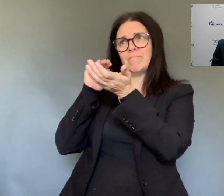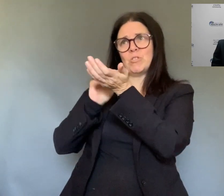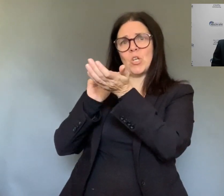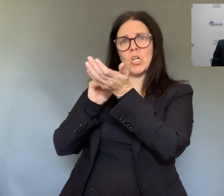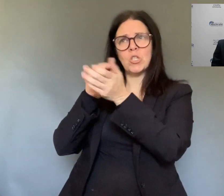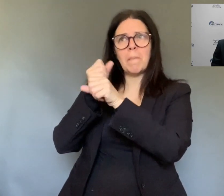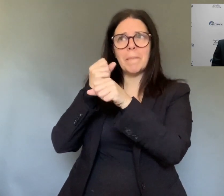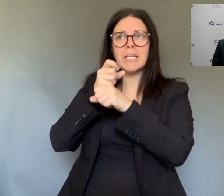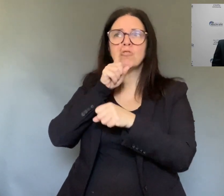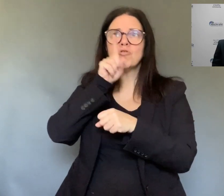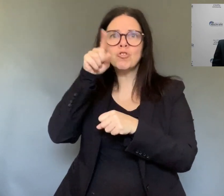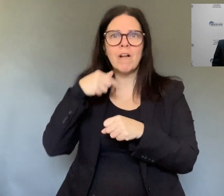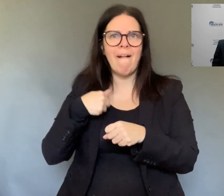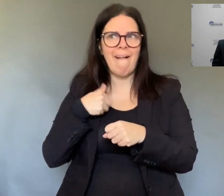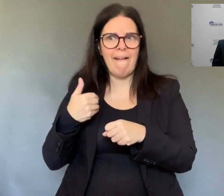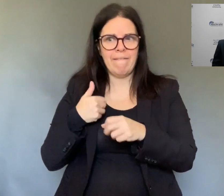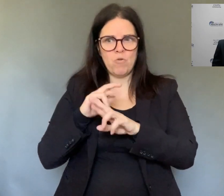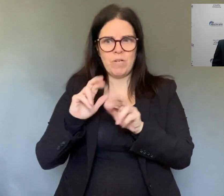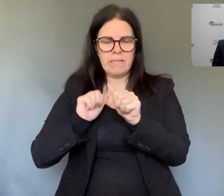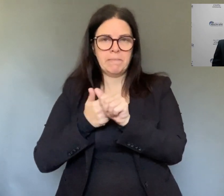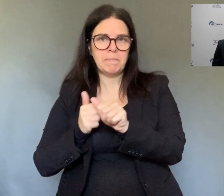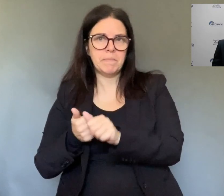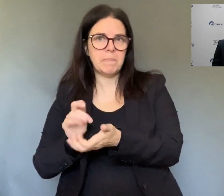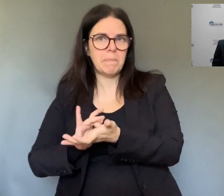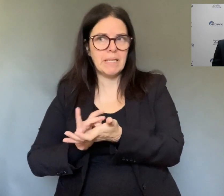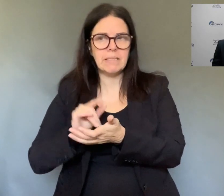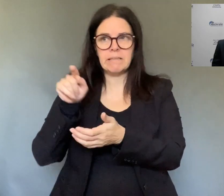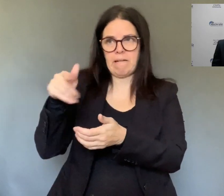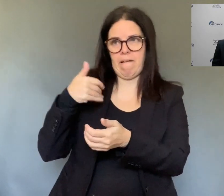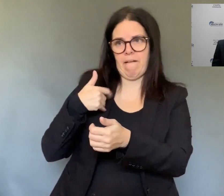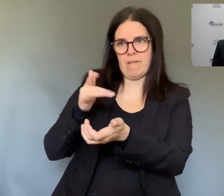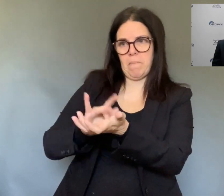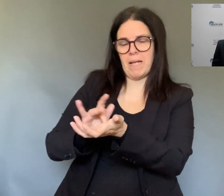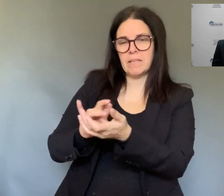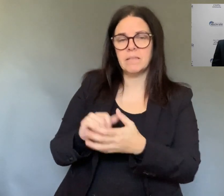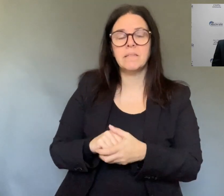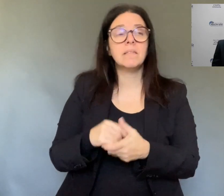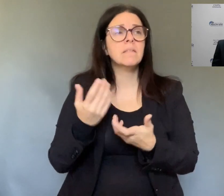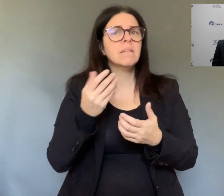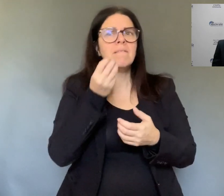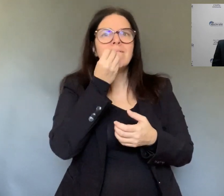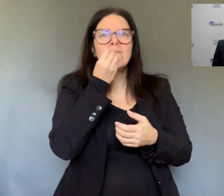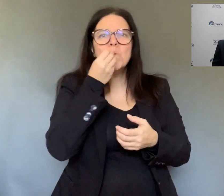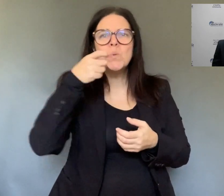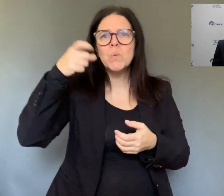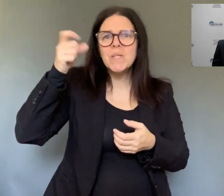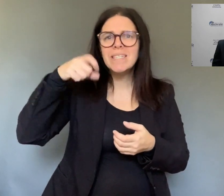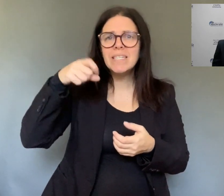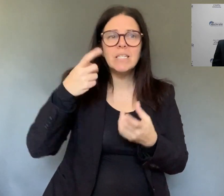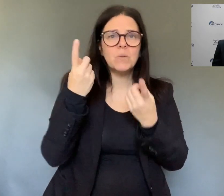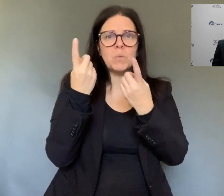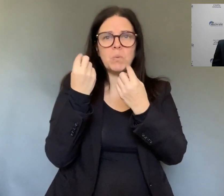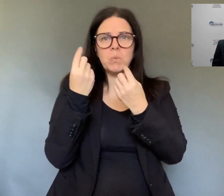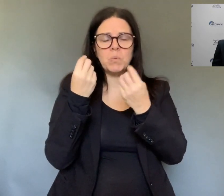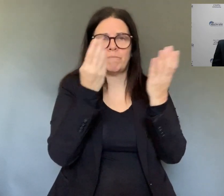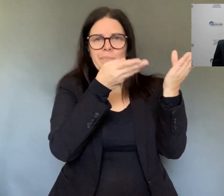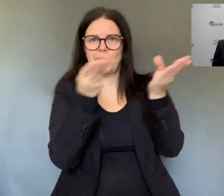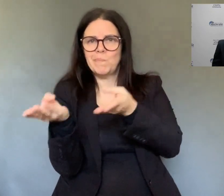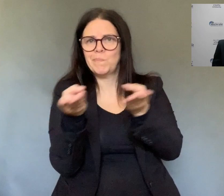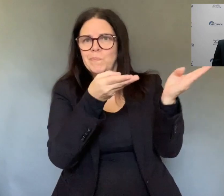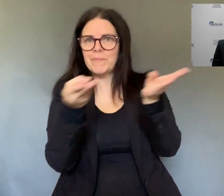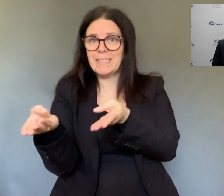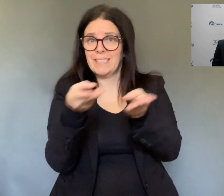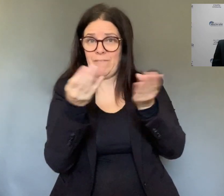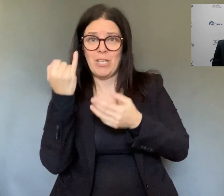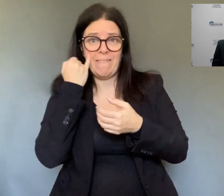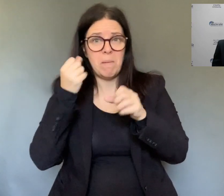to ensure you have a supply of necessary medication. Use delivery services or curbside pickup options such as